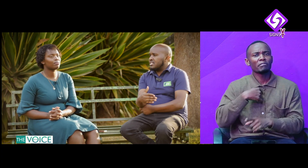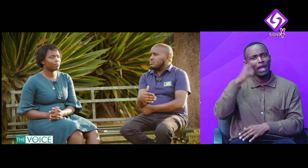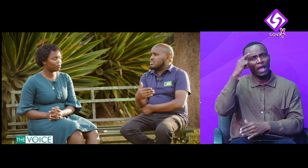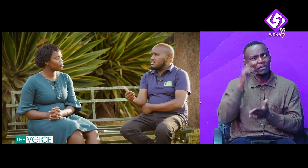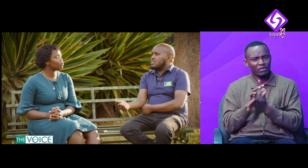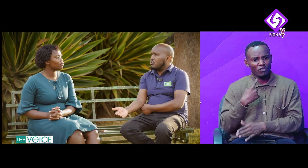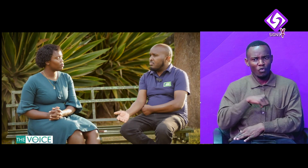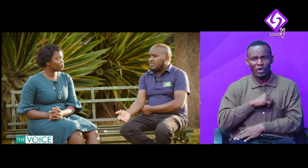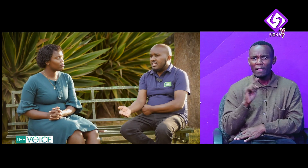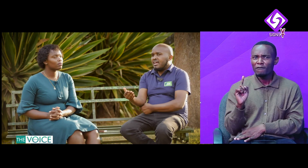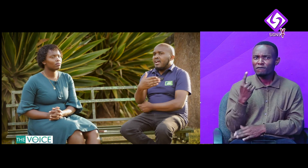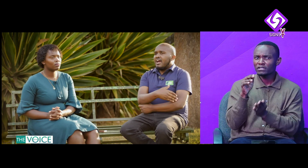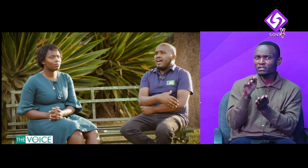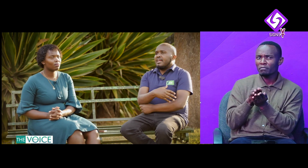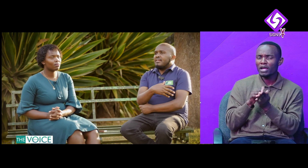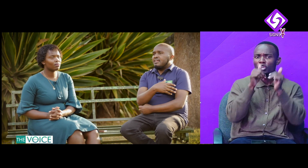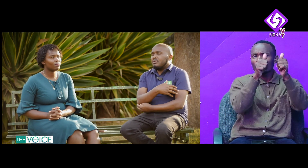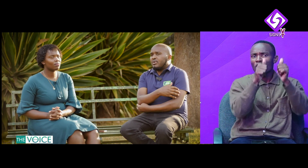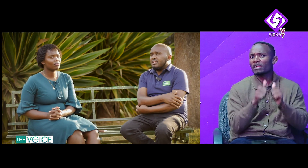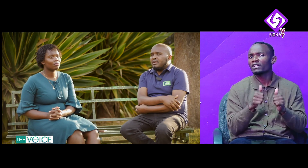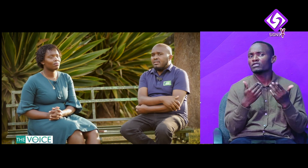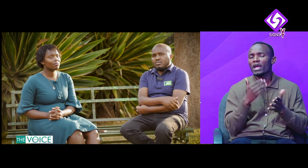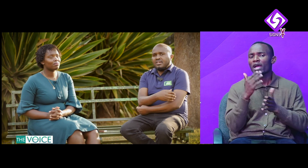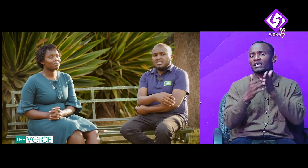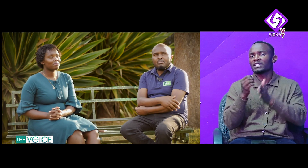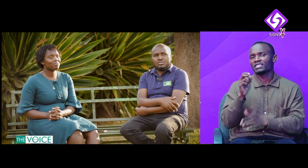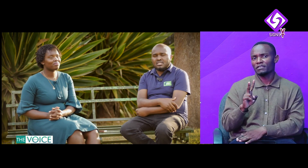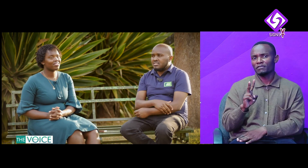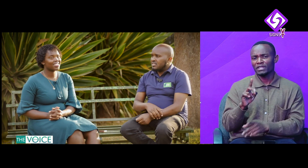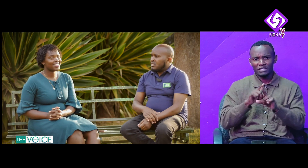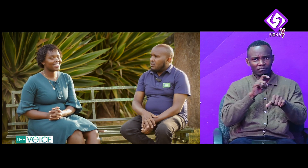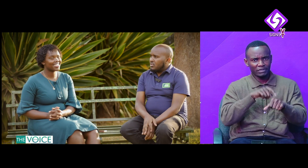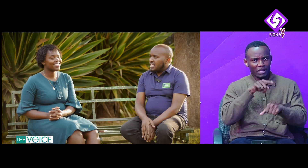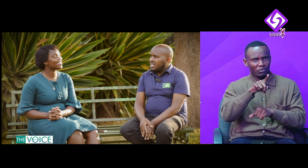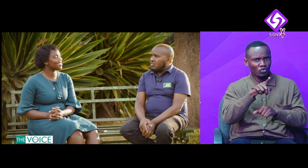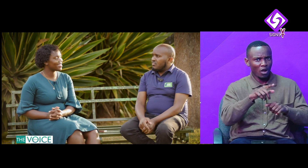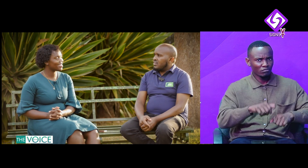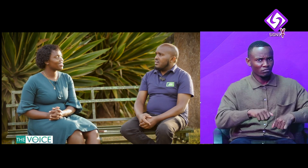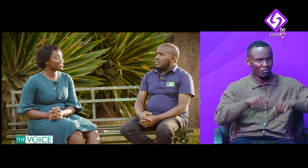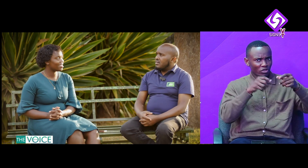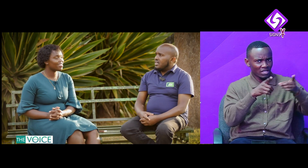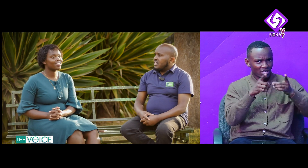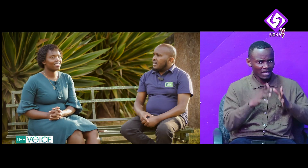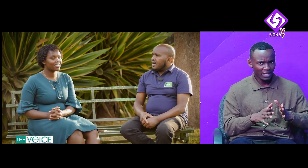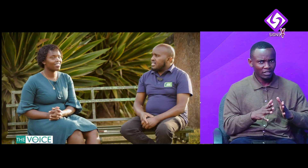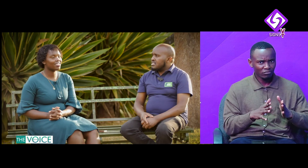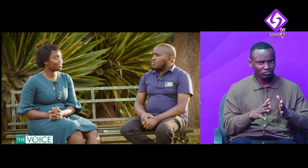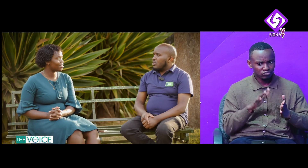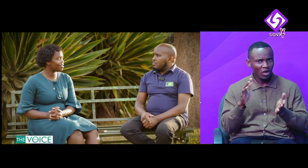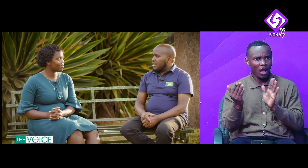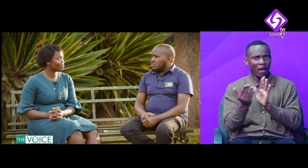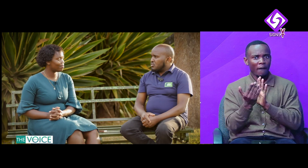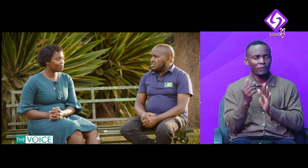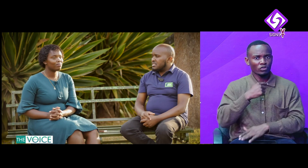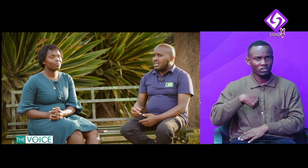start advertising with Science Media Group. And when your director approached us with the idea of Assist